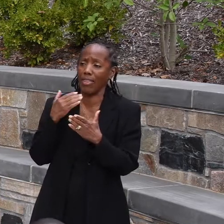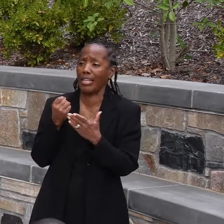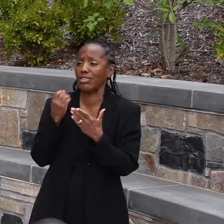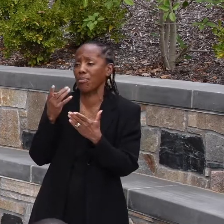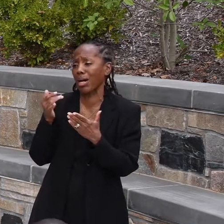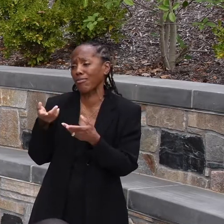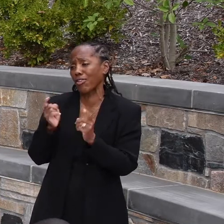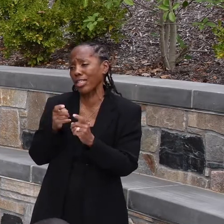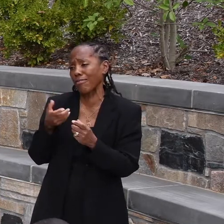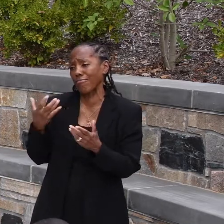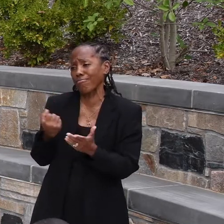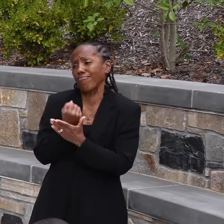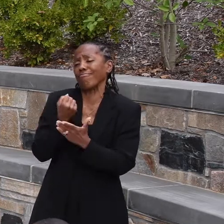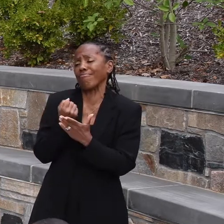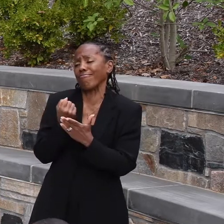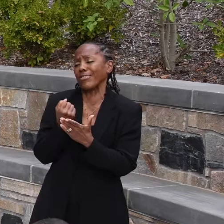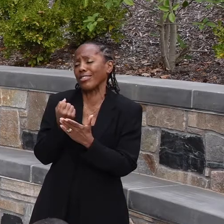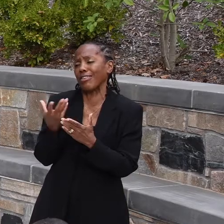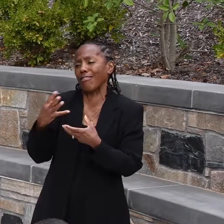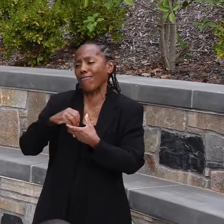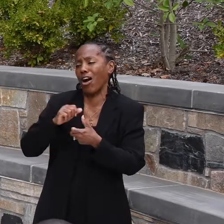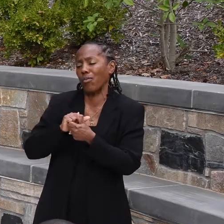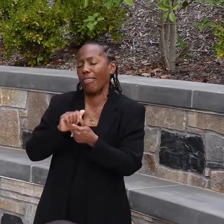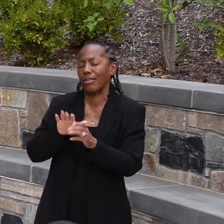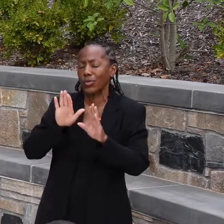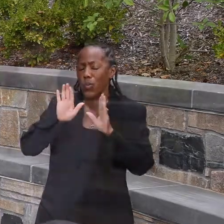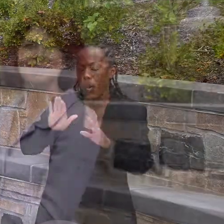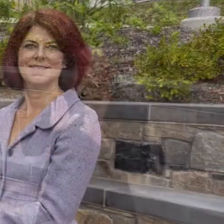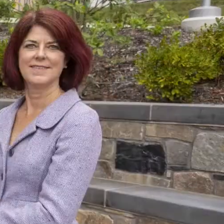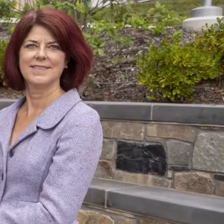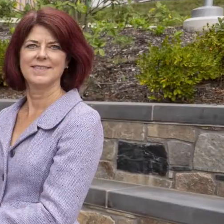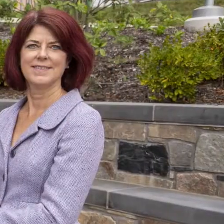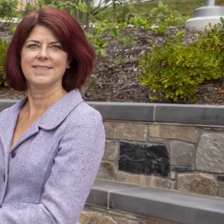us the opportunity to be a part of this wonderful project. Thank you.